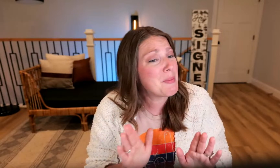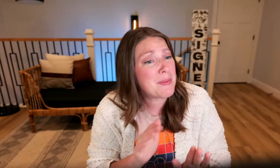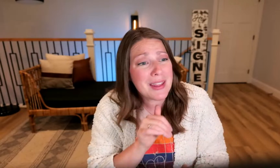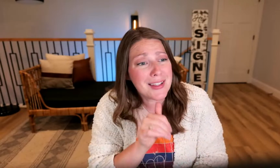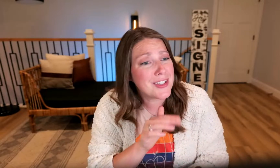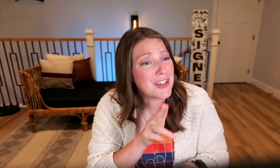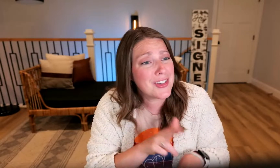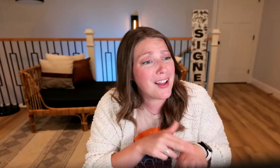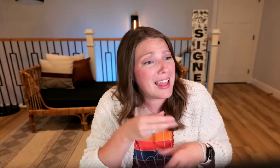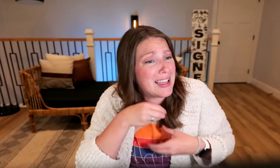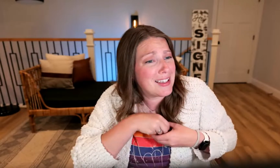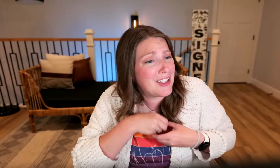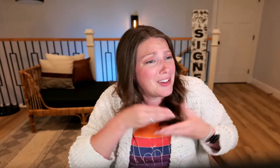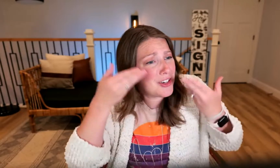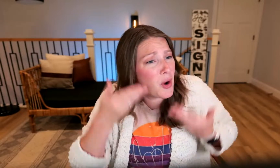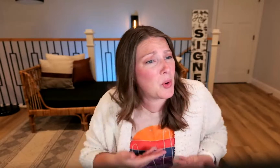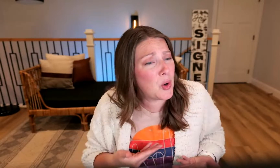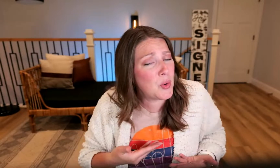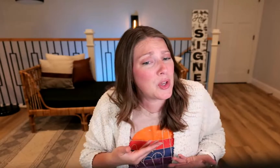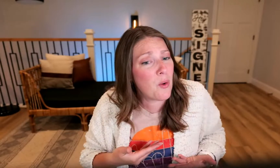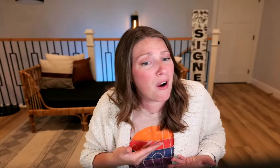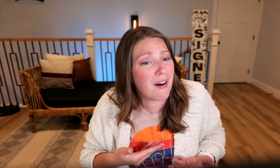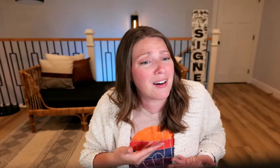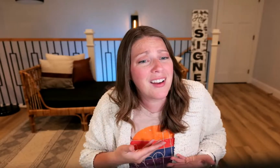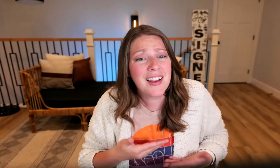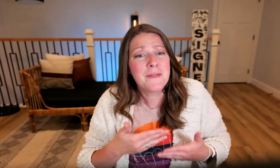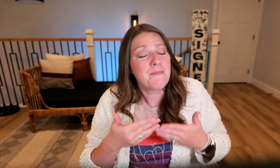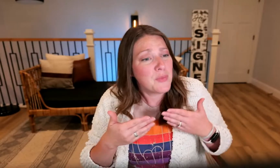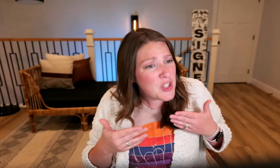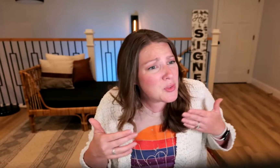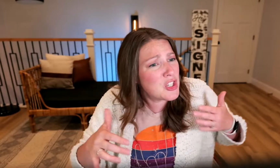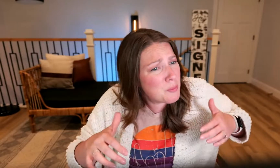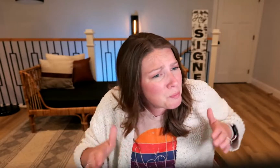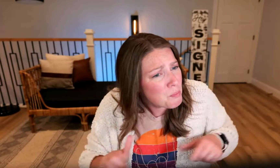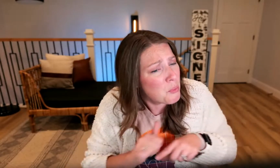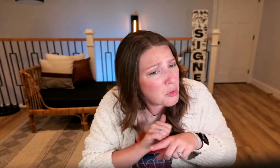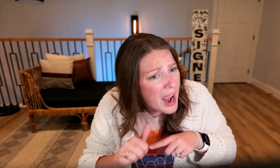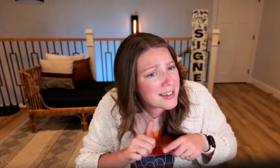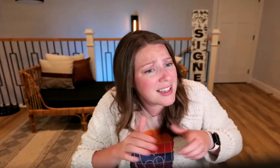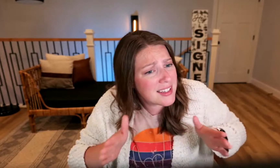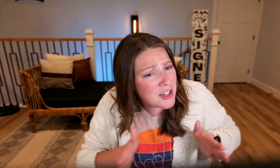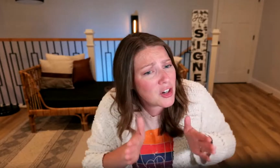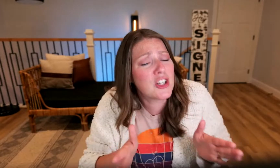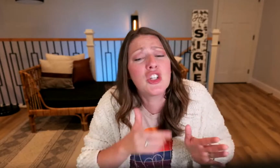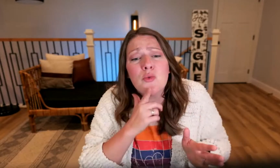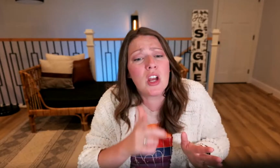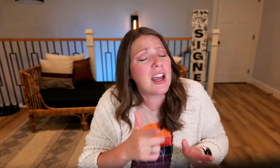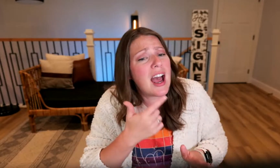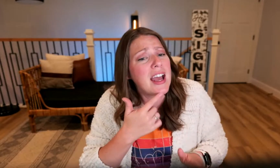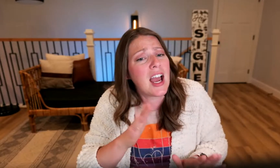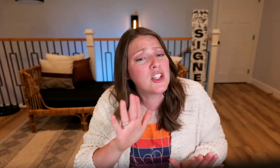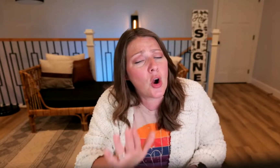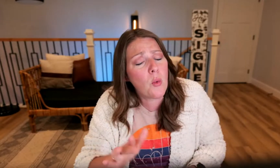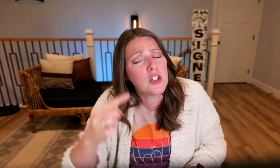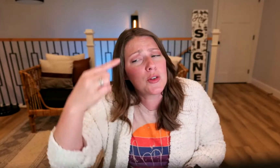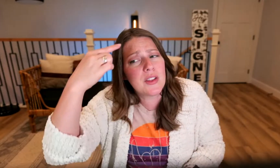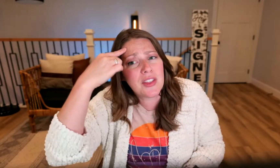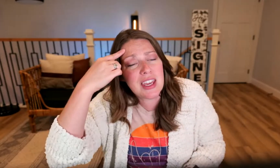maybe that's just not like, you know, who you are, you just practice, encourage you. I don't want you to think